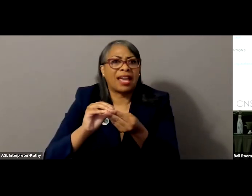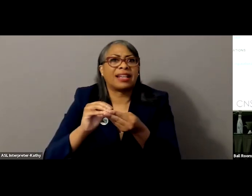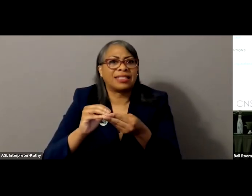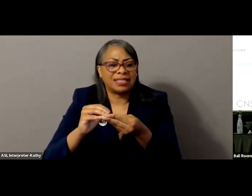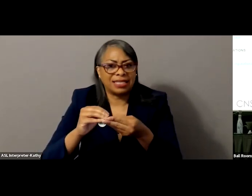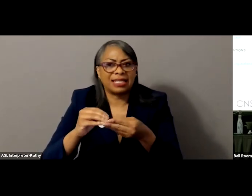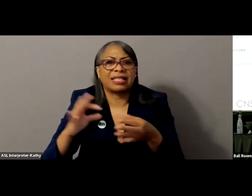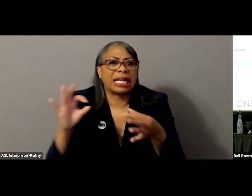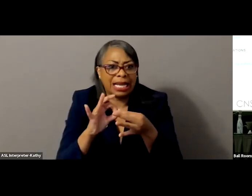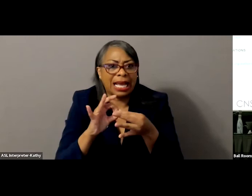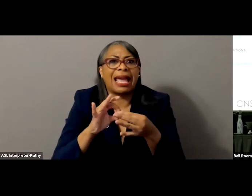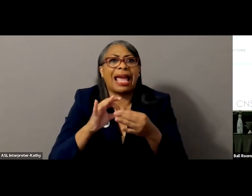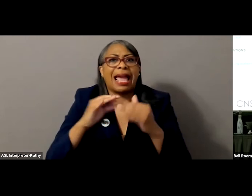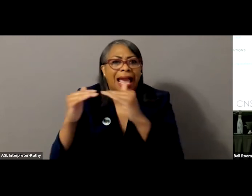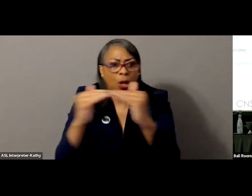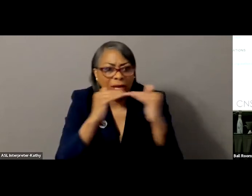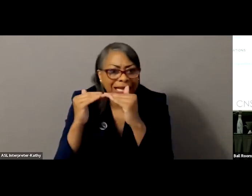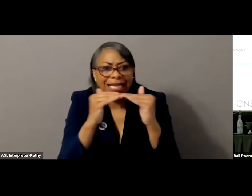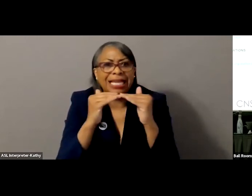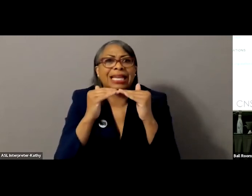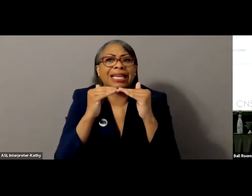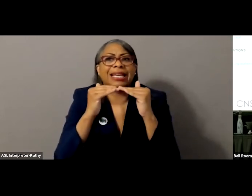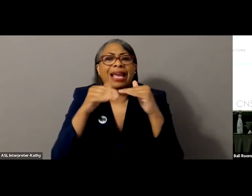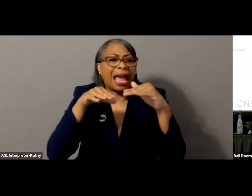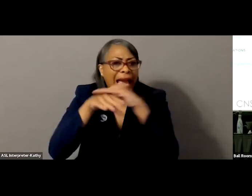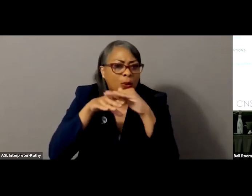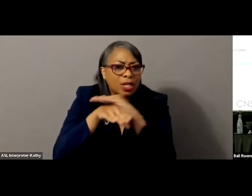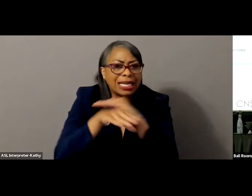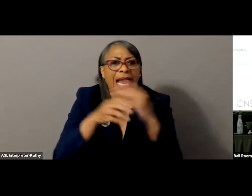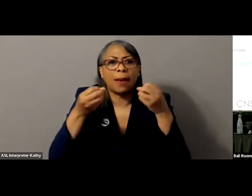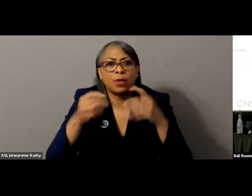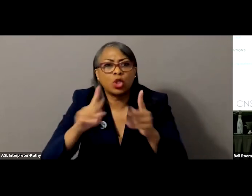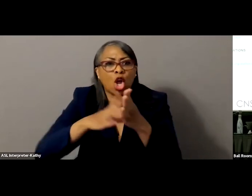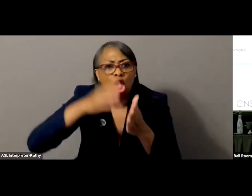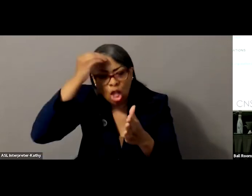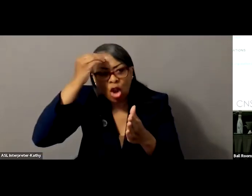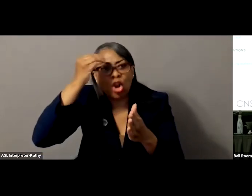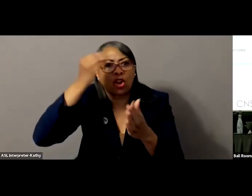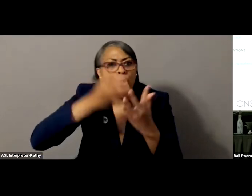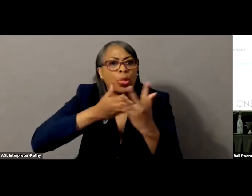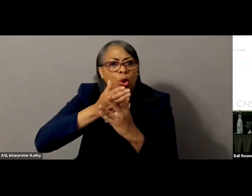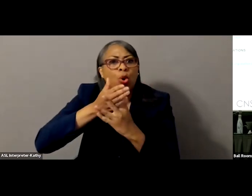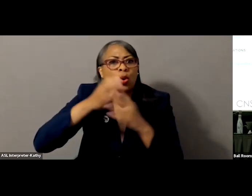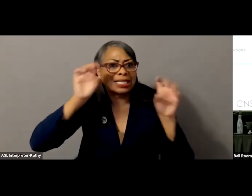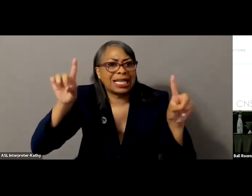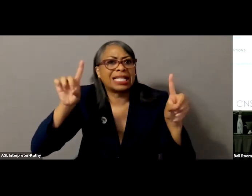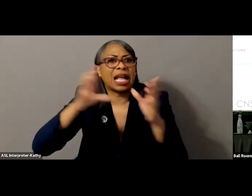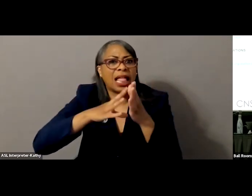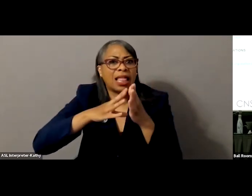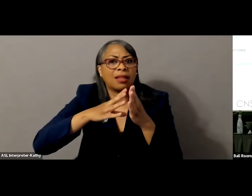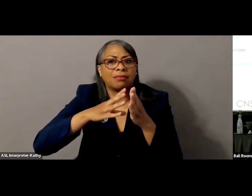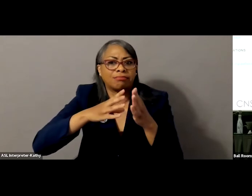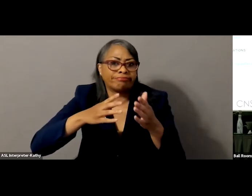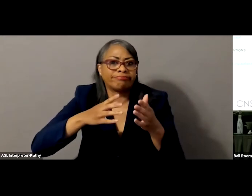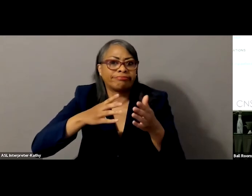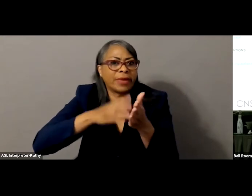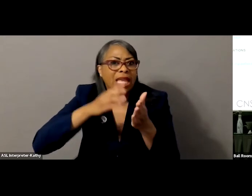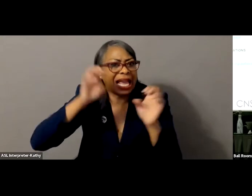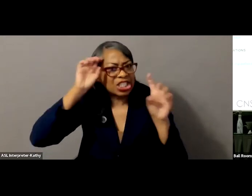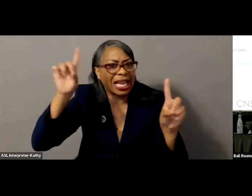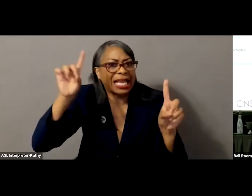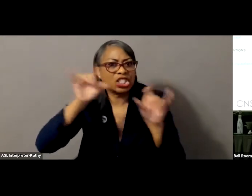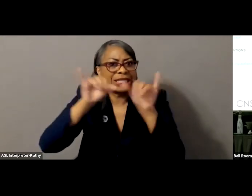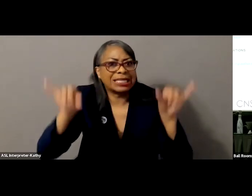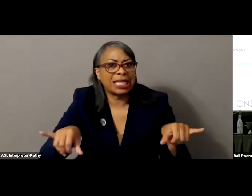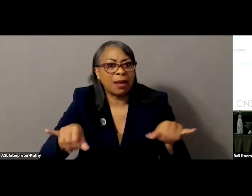equity, questions of access, and opportunities to learn through the education life course. So my final thoughts, that